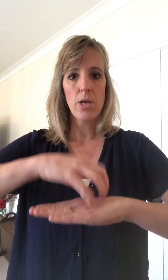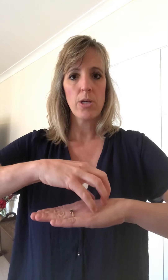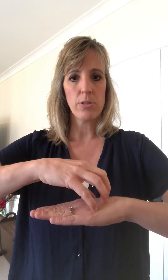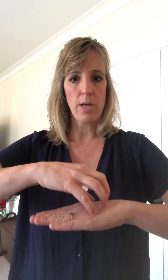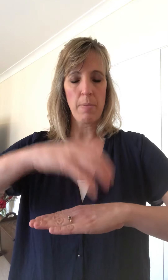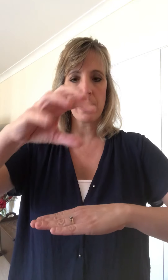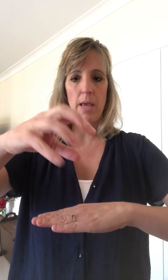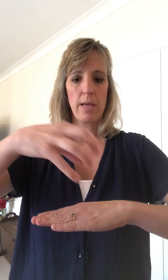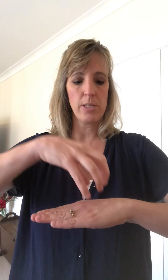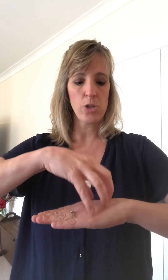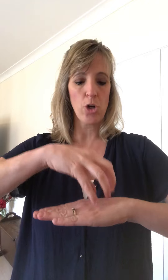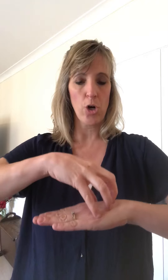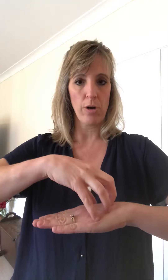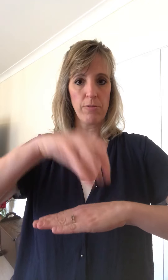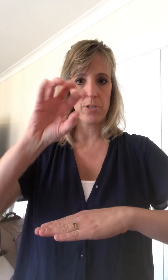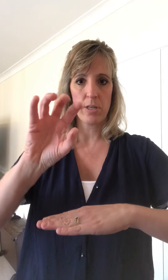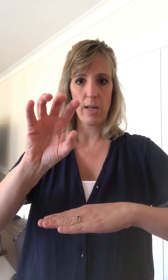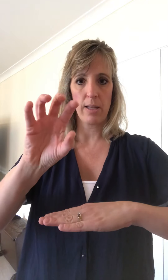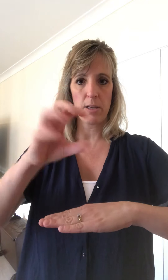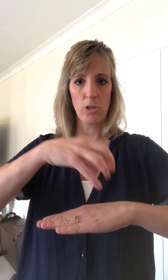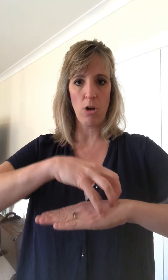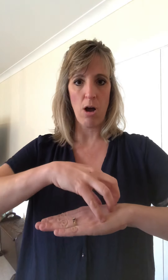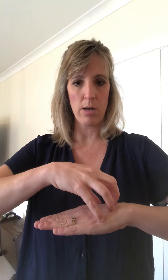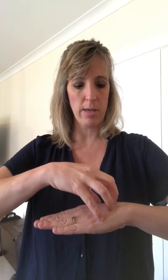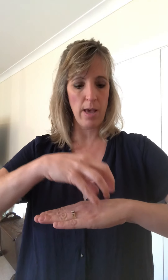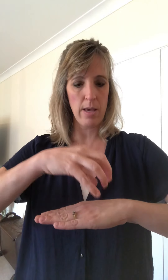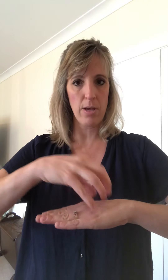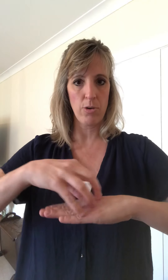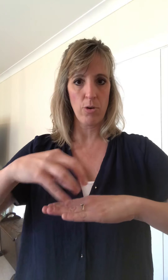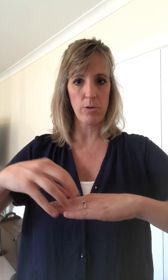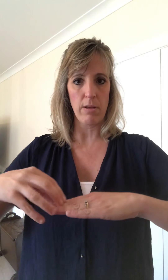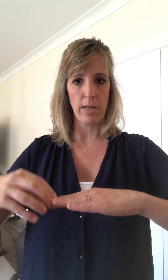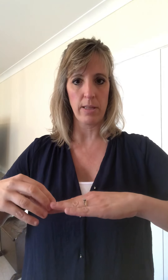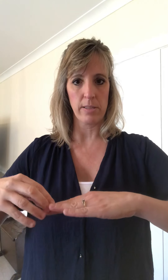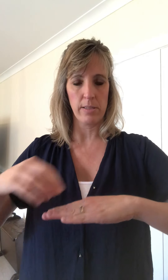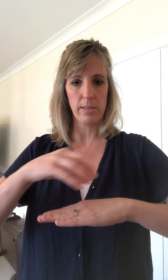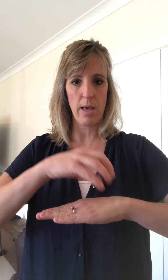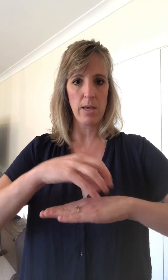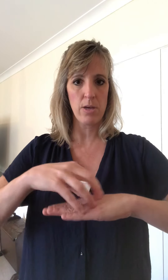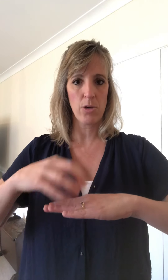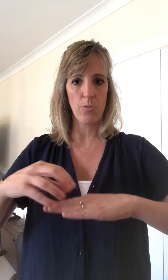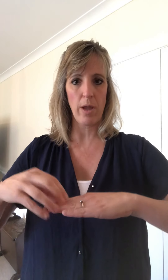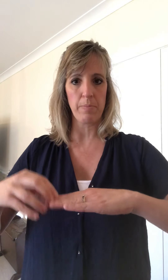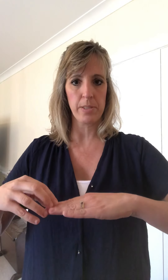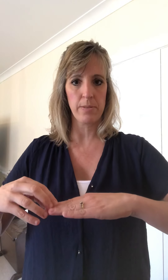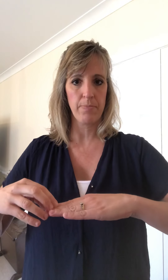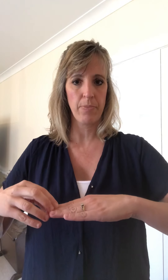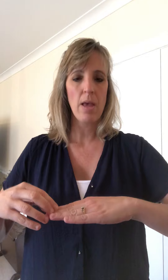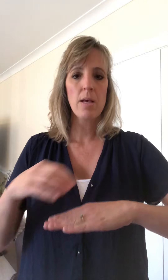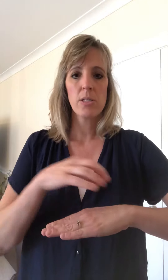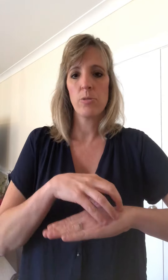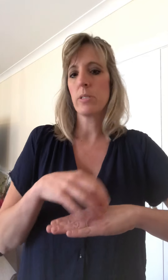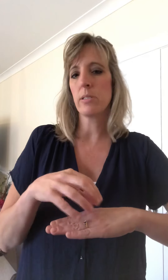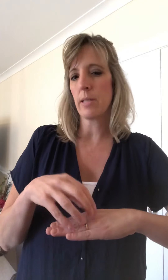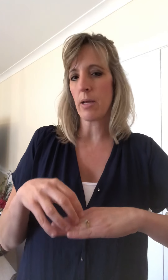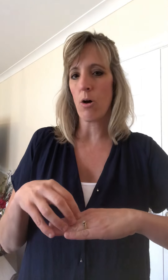your dominant hand is curved, kind of like a claw, okay? And you go down like this, okay? Grapes. So it's like all